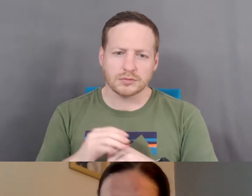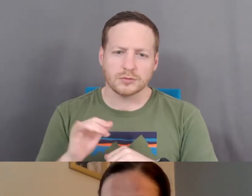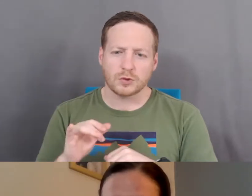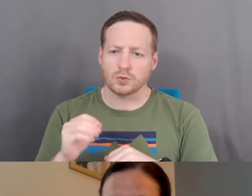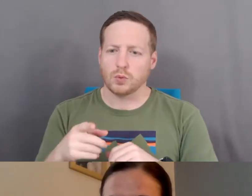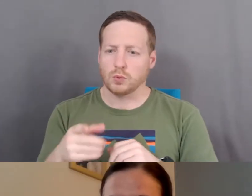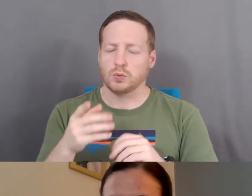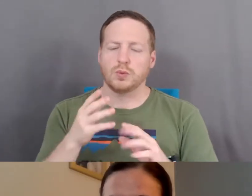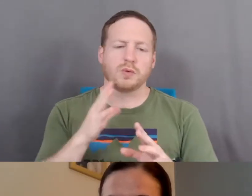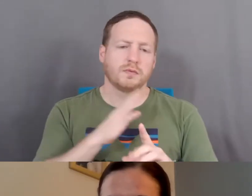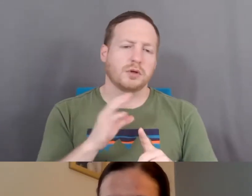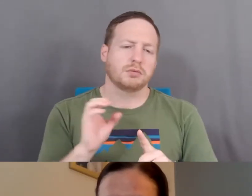up.